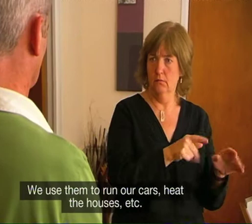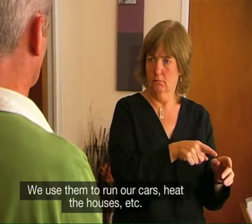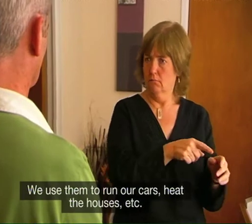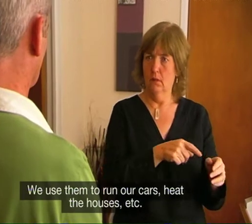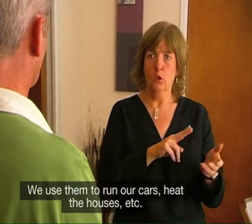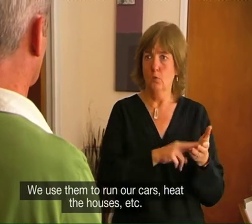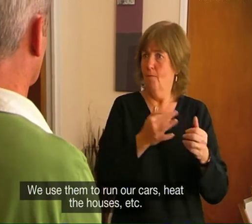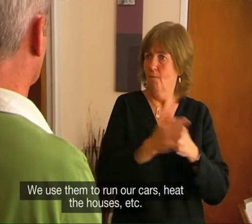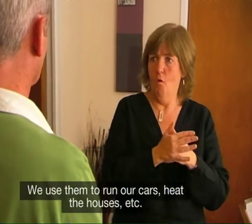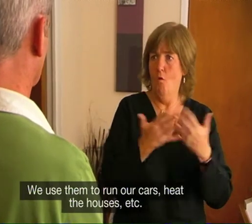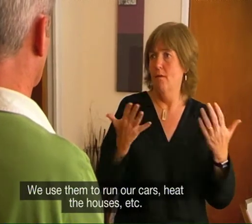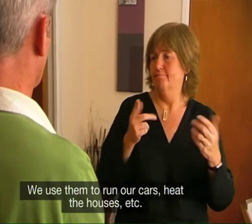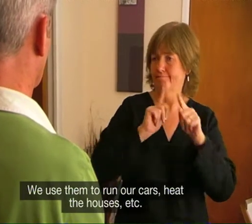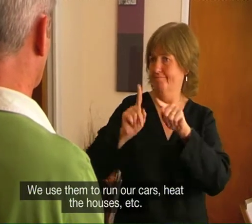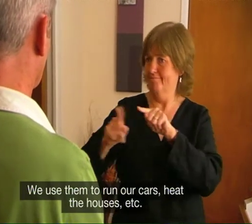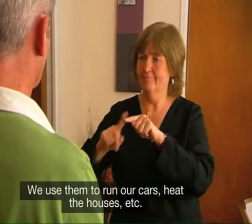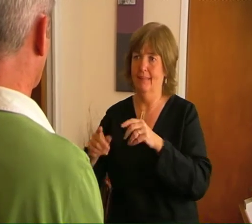cars, heat the houses, etc.